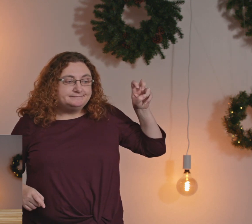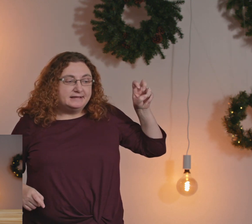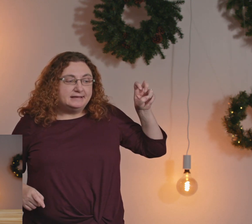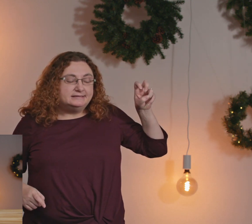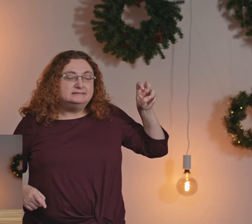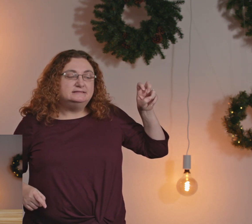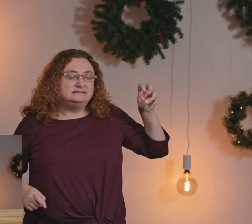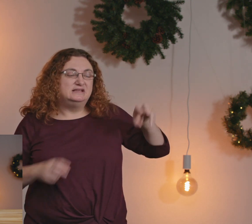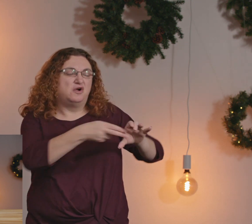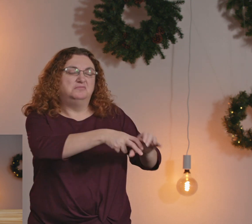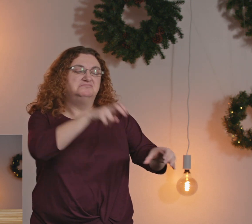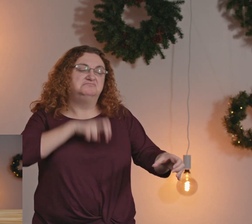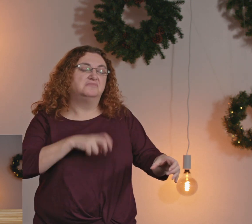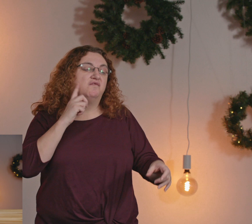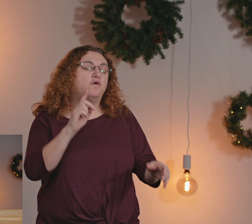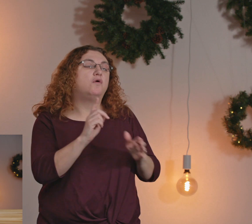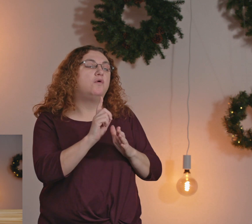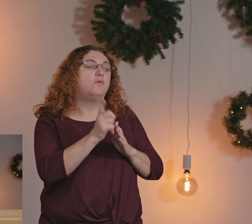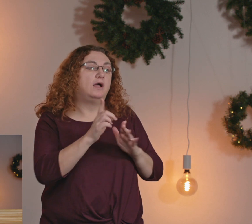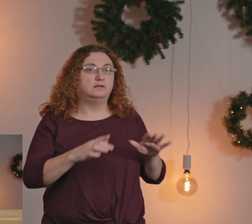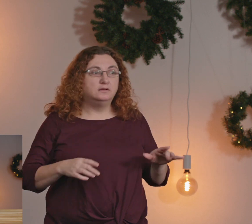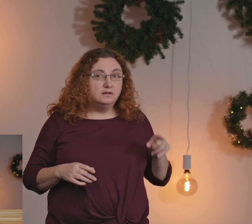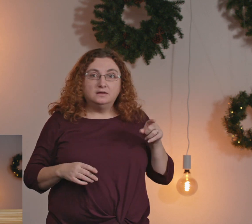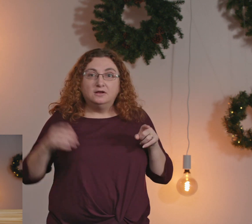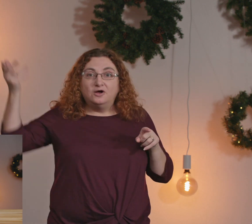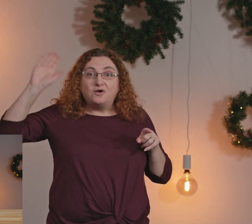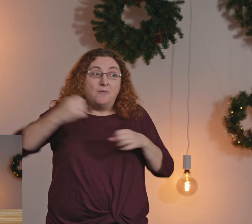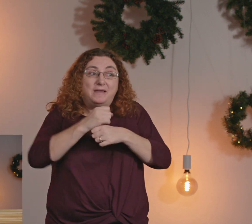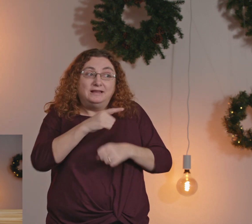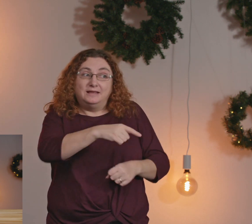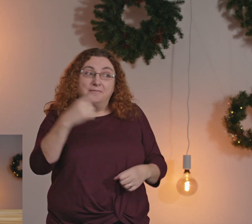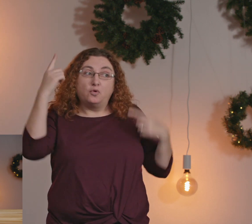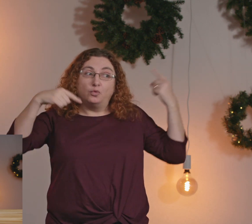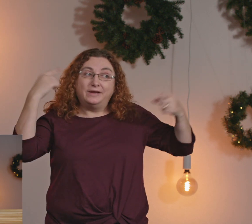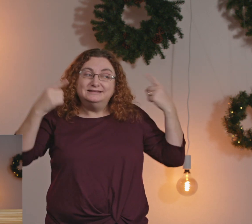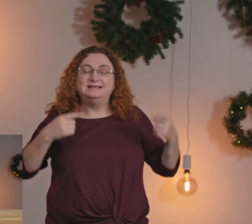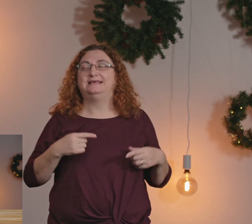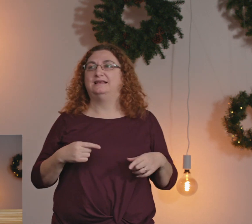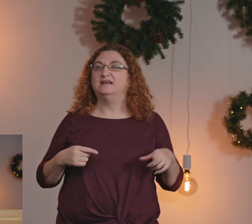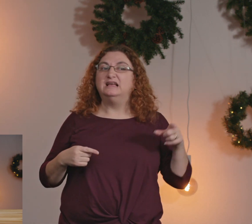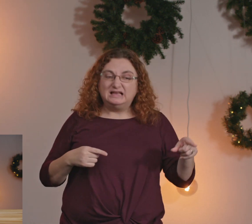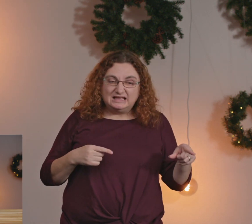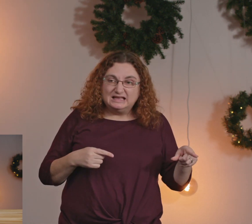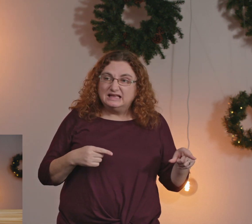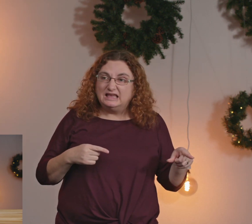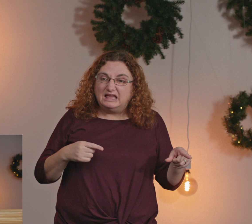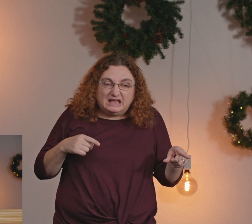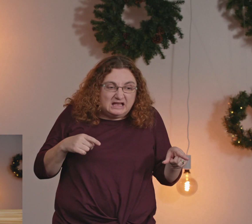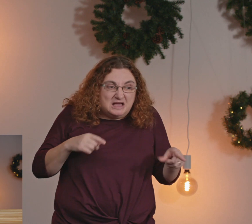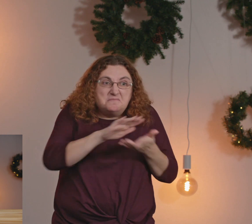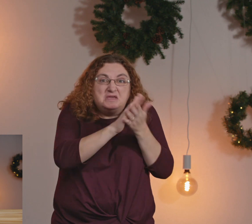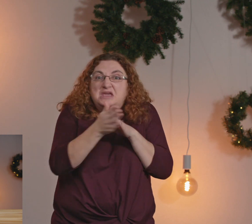sit out of the game for a little while. So he made him go nuts, the Lord did. He actually ended up eating grass like a